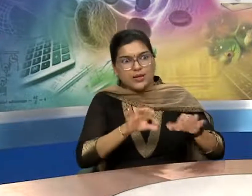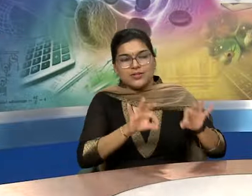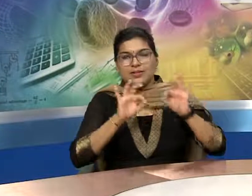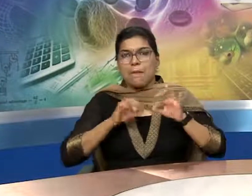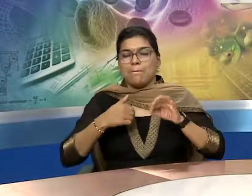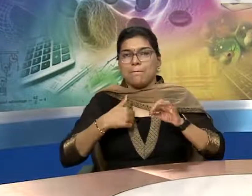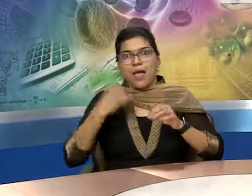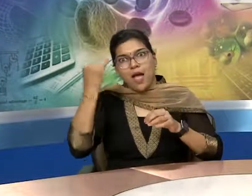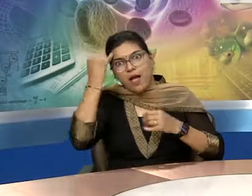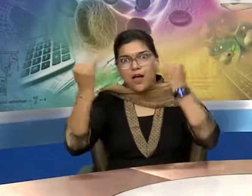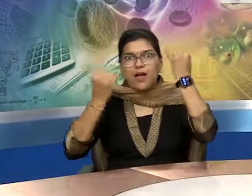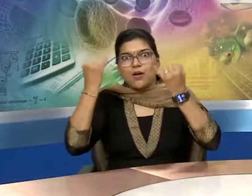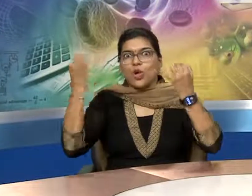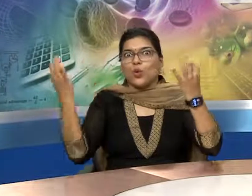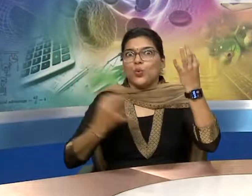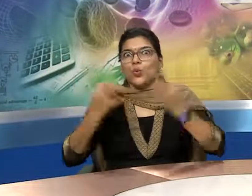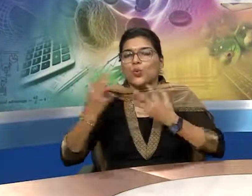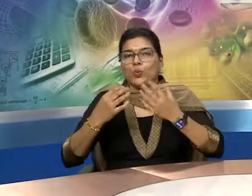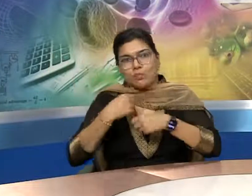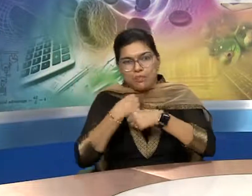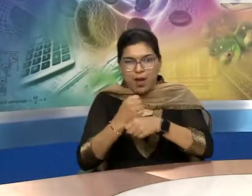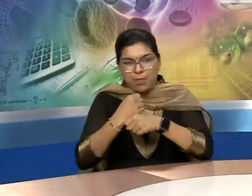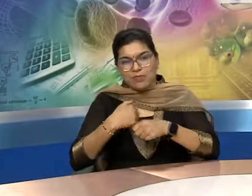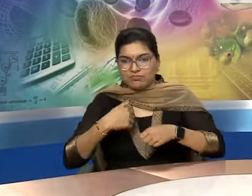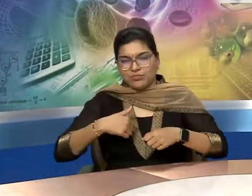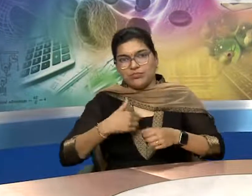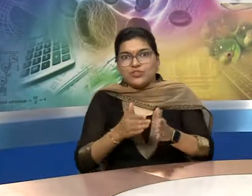and develops creative capabilities of the individual.